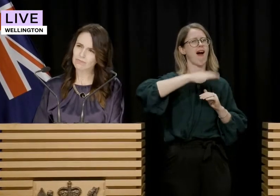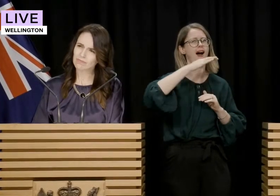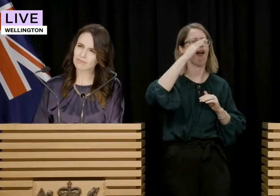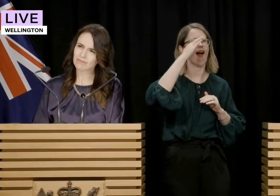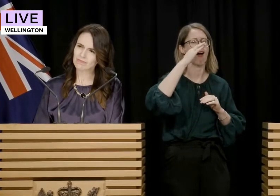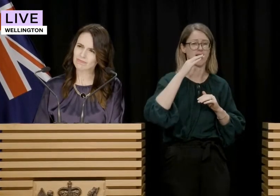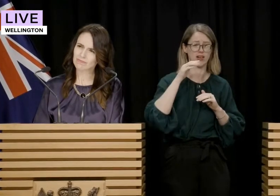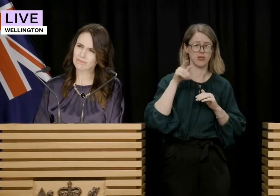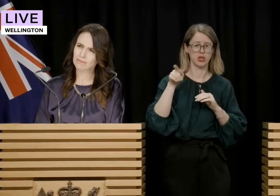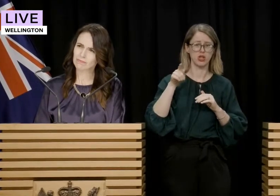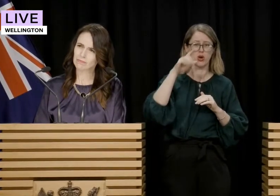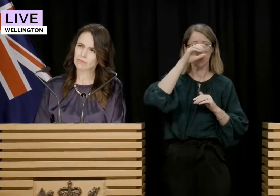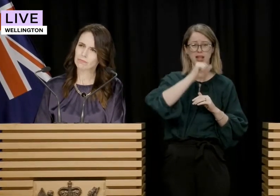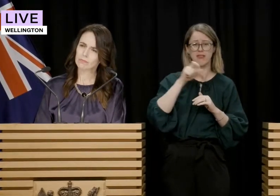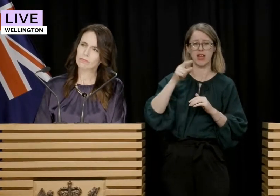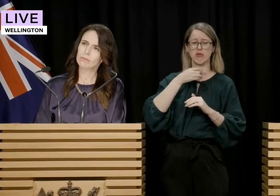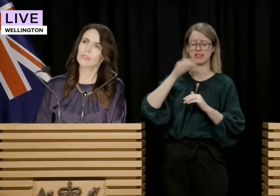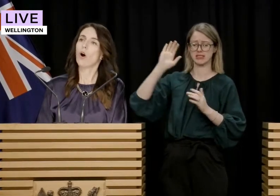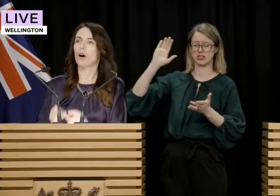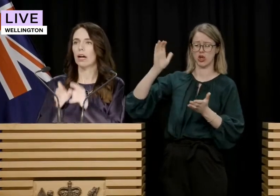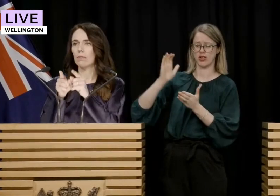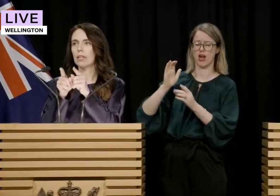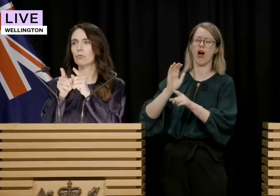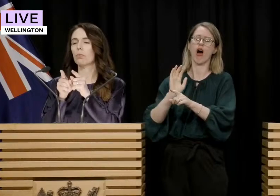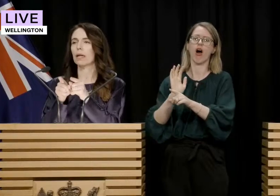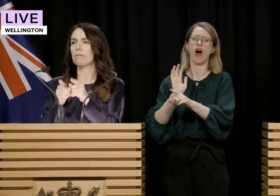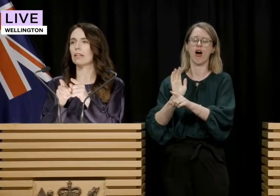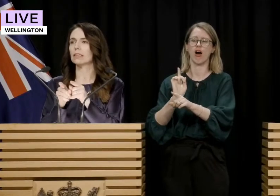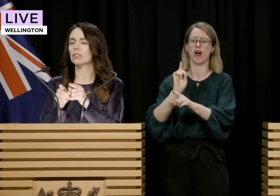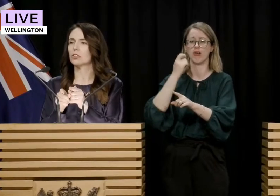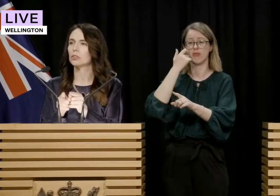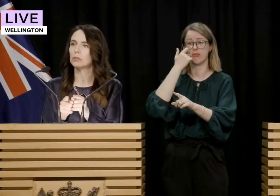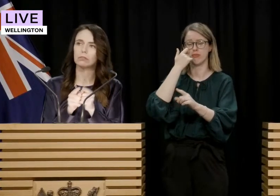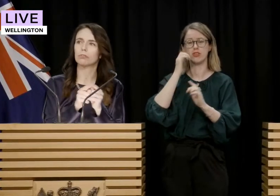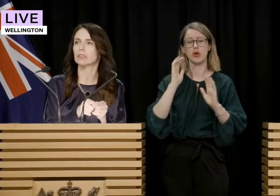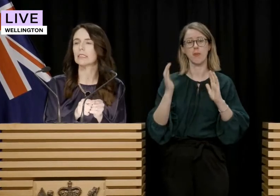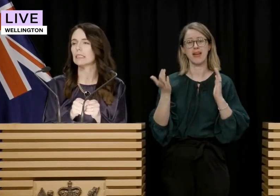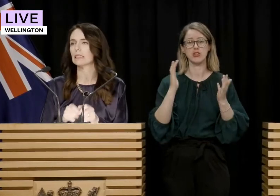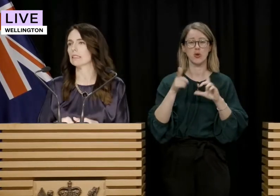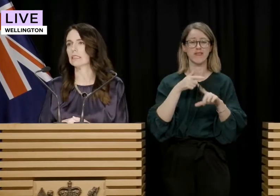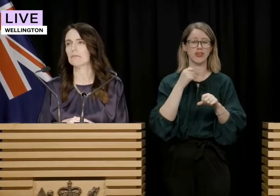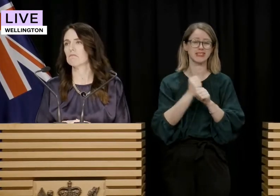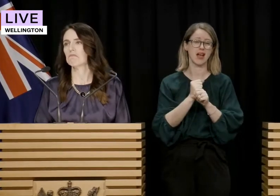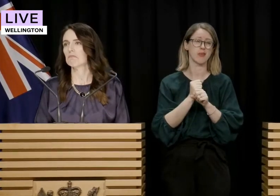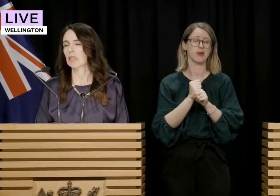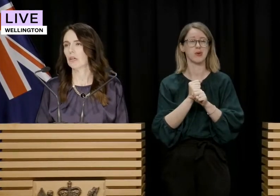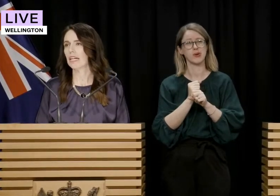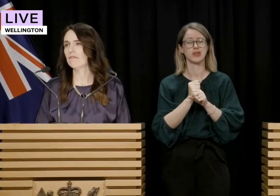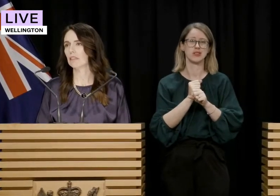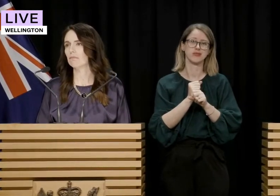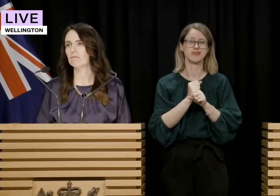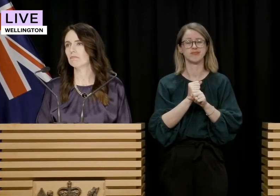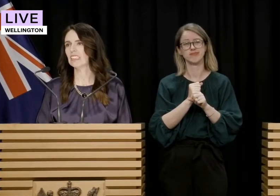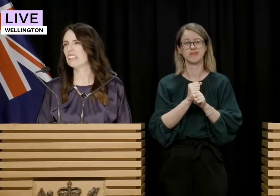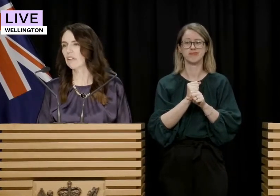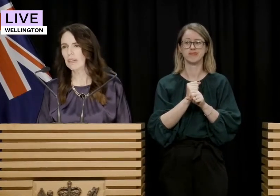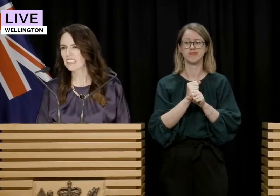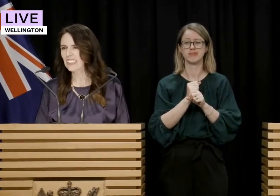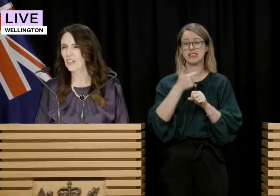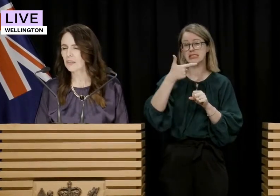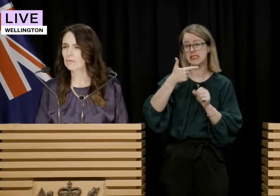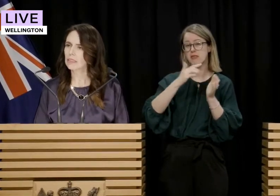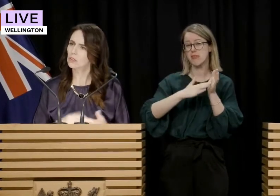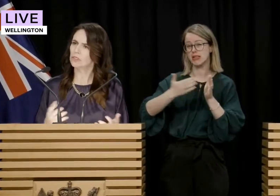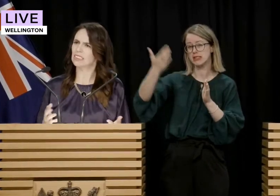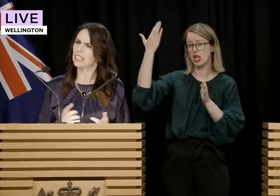is your impression that they've actually subsided? In comparison to, for instance, even 7